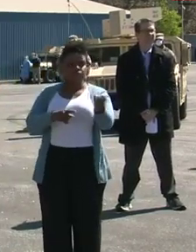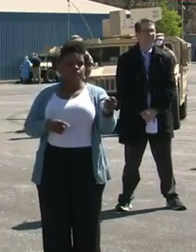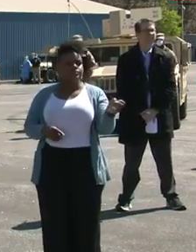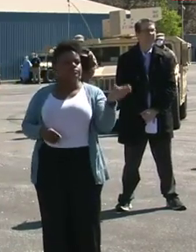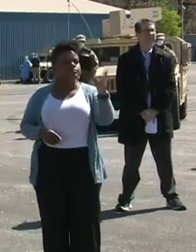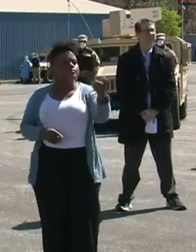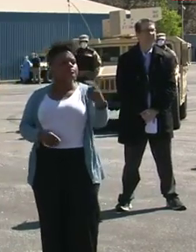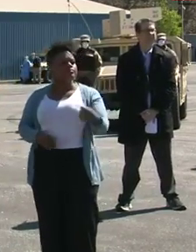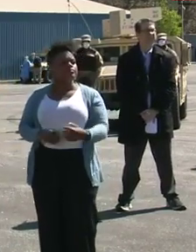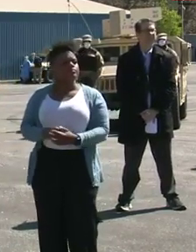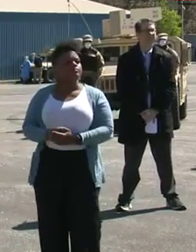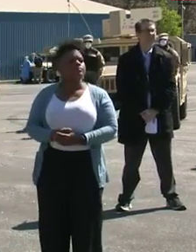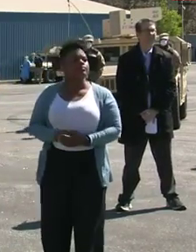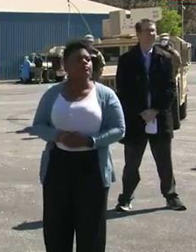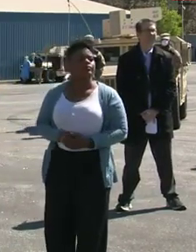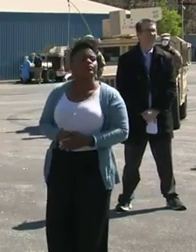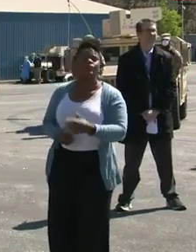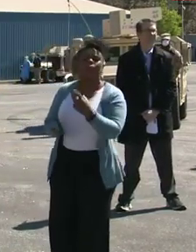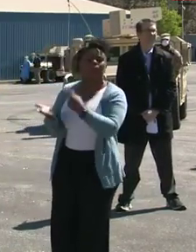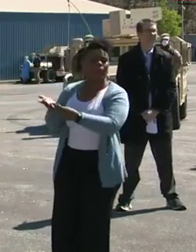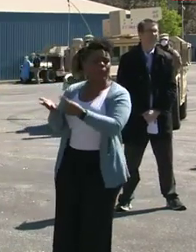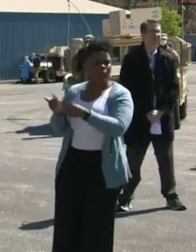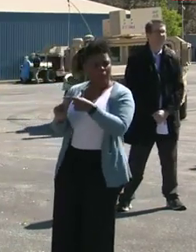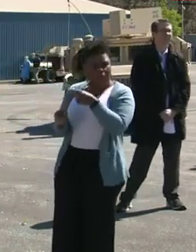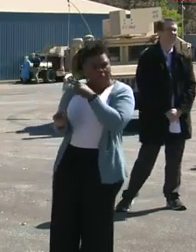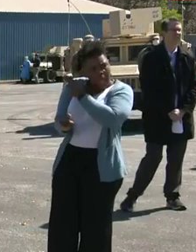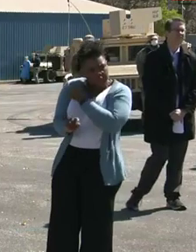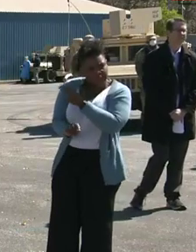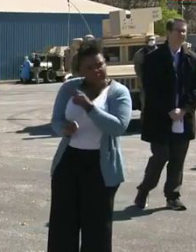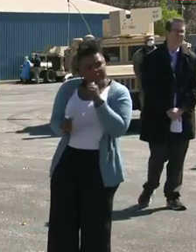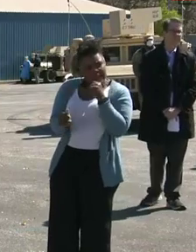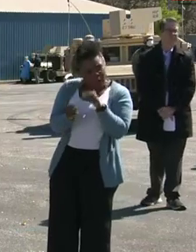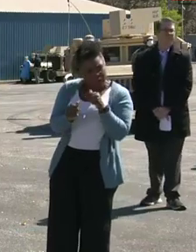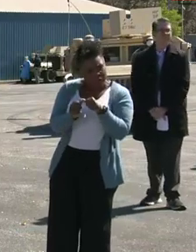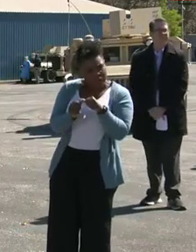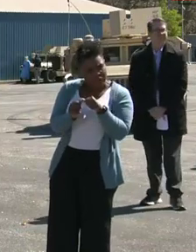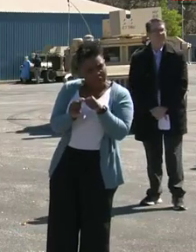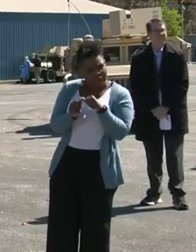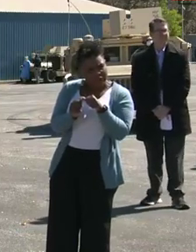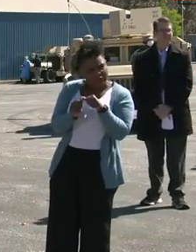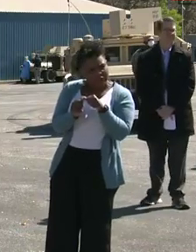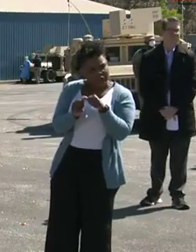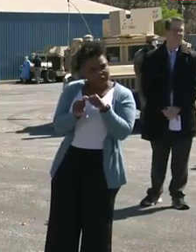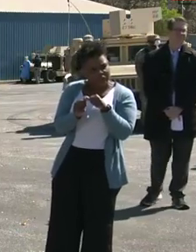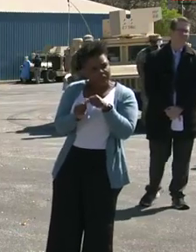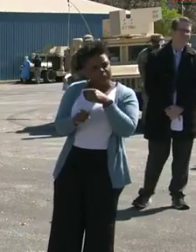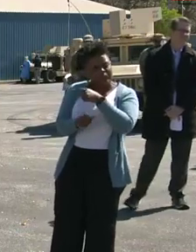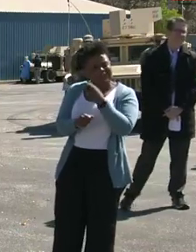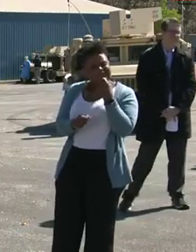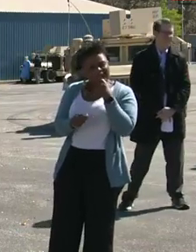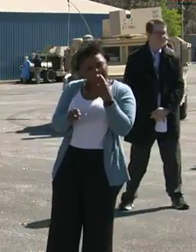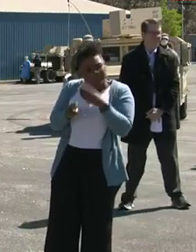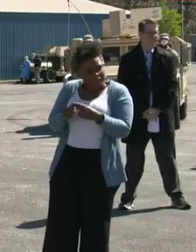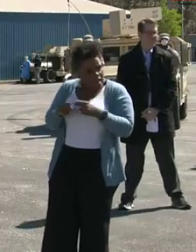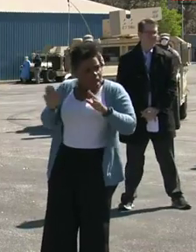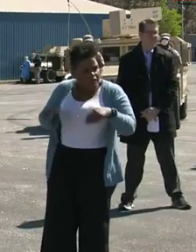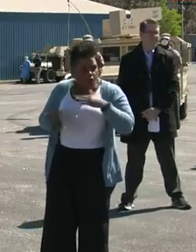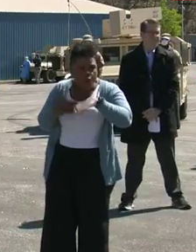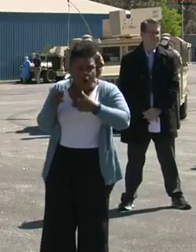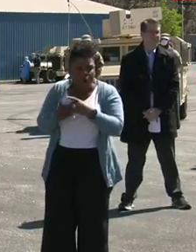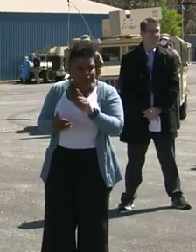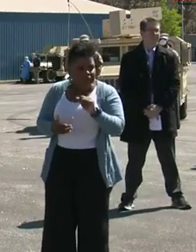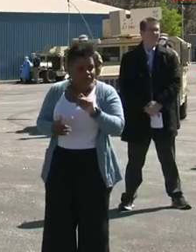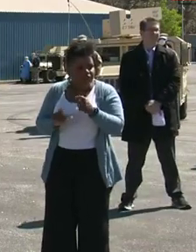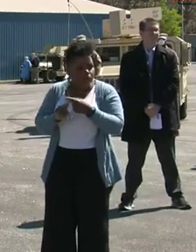Yes, Mark. Can I go back to the hospital letter that I believe mentioned that you didn't have all the data or information you needed from hospitals to prepare